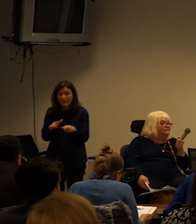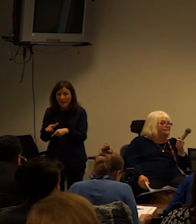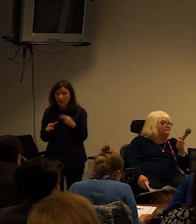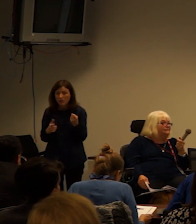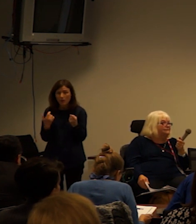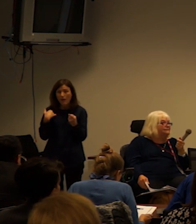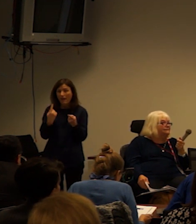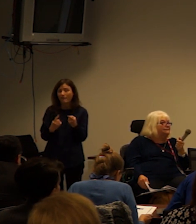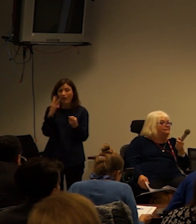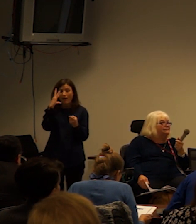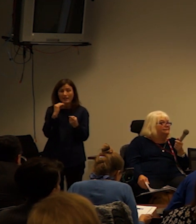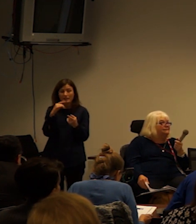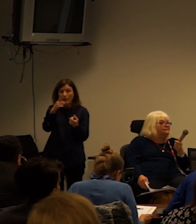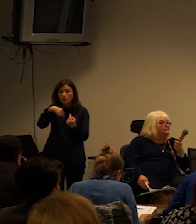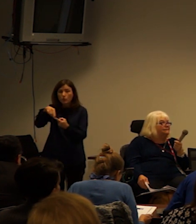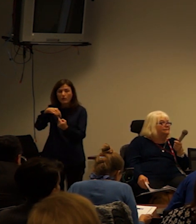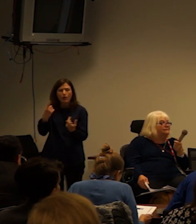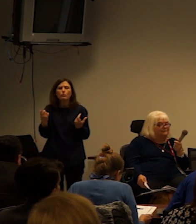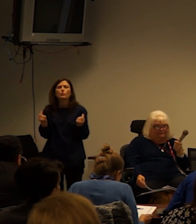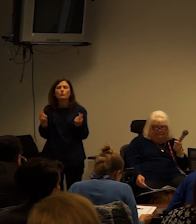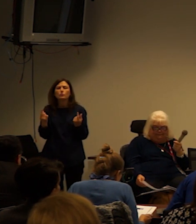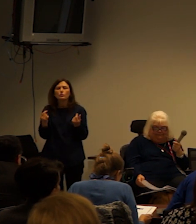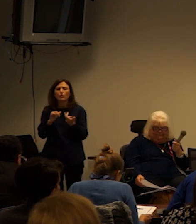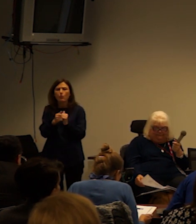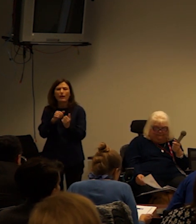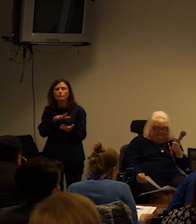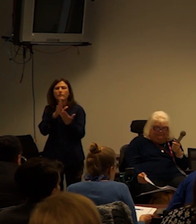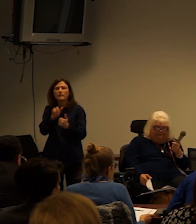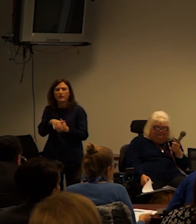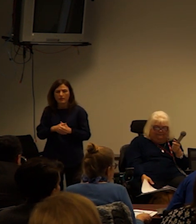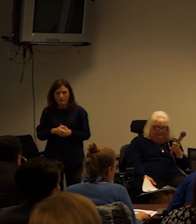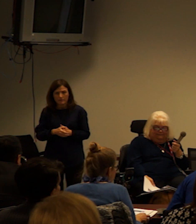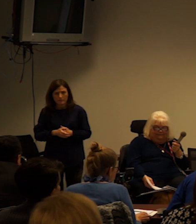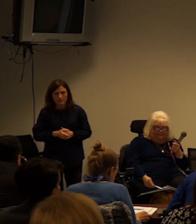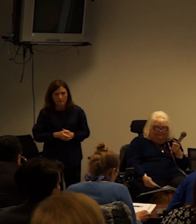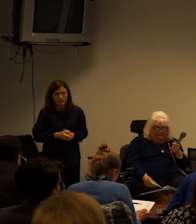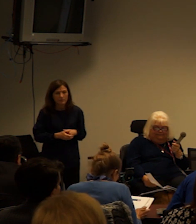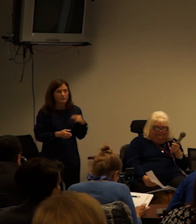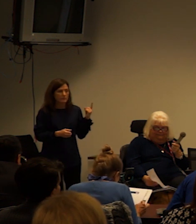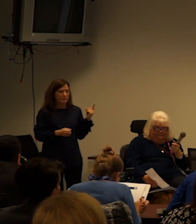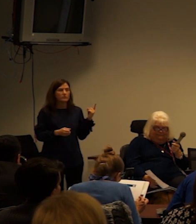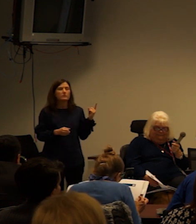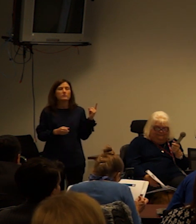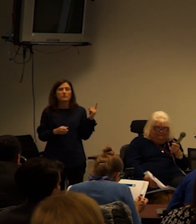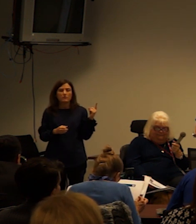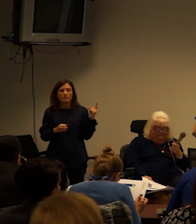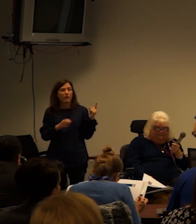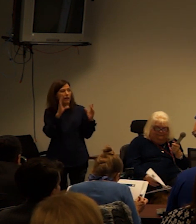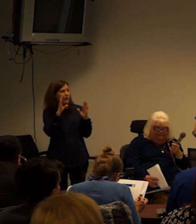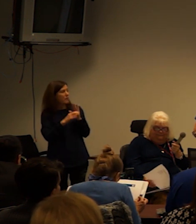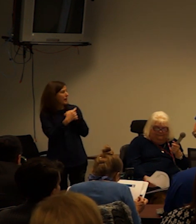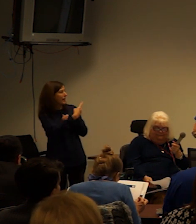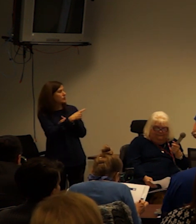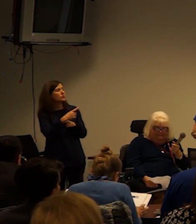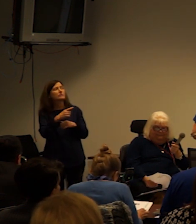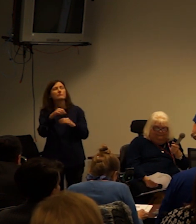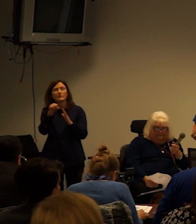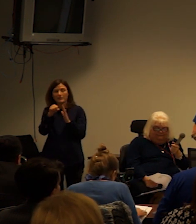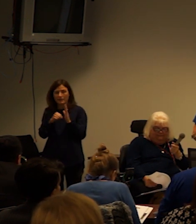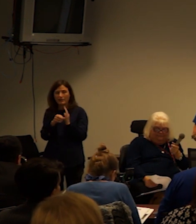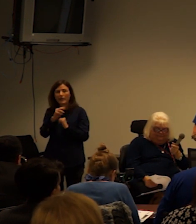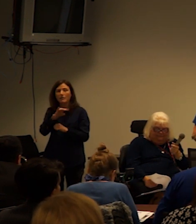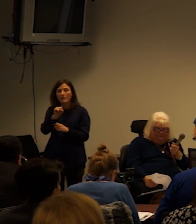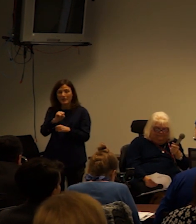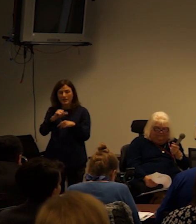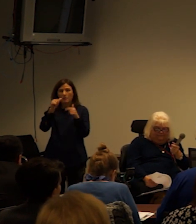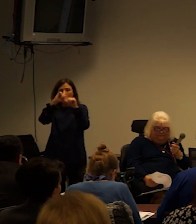experienced a tornado? What did you do, you know? Okay, and then the picture is, it's the state of Mississippi, it's an